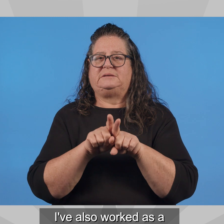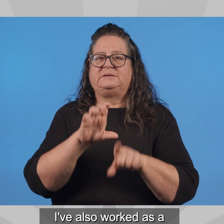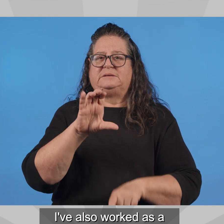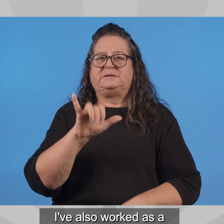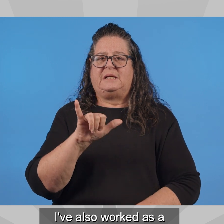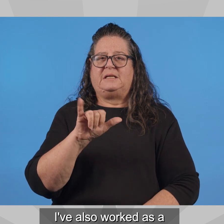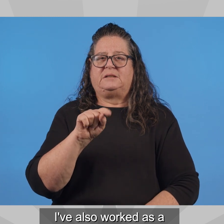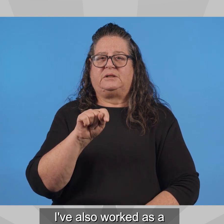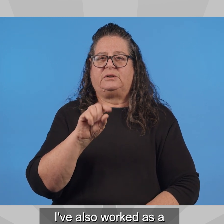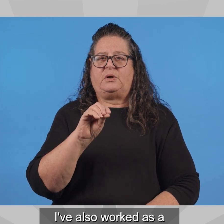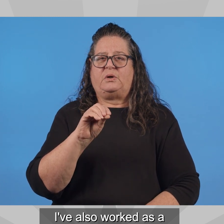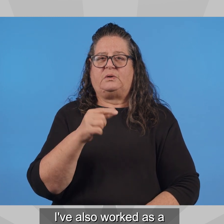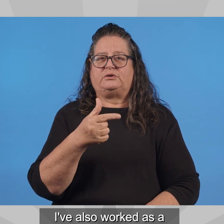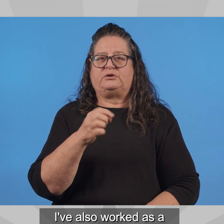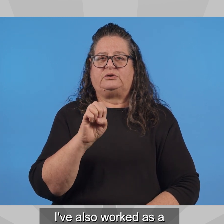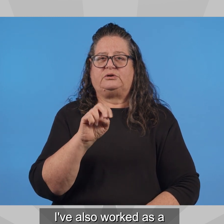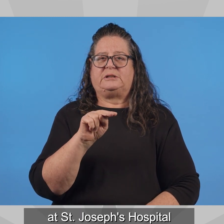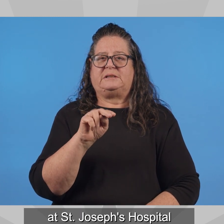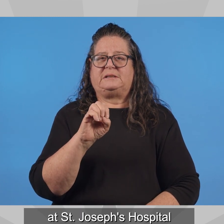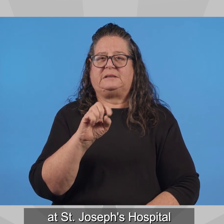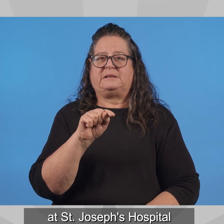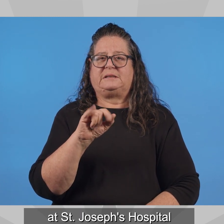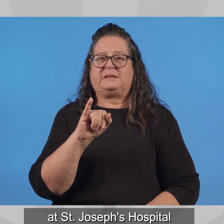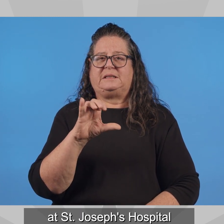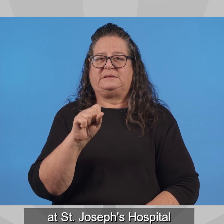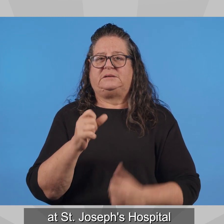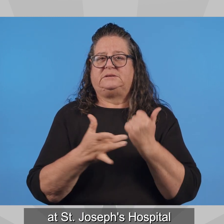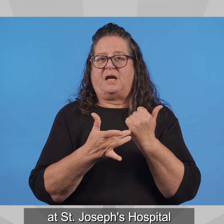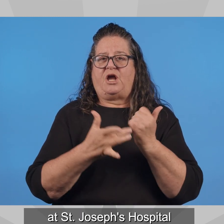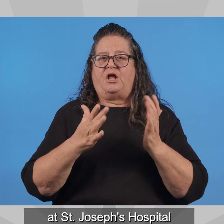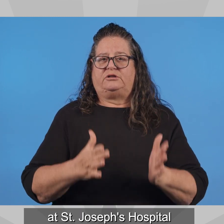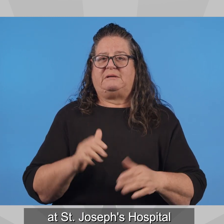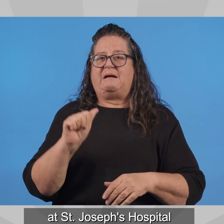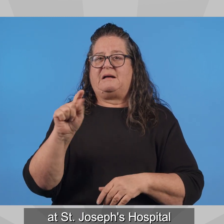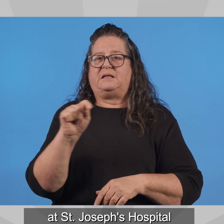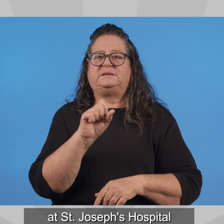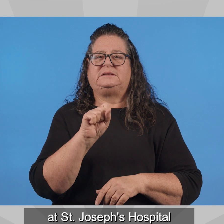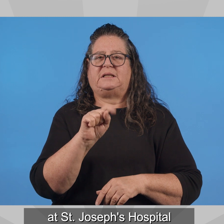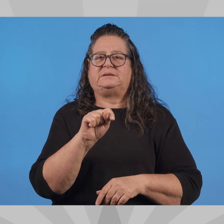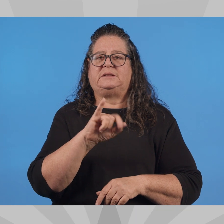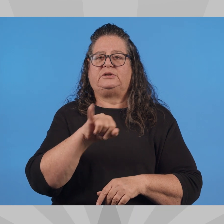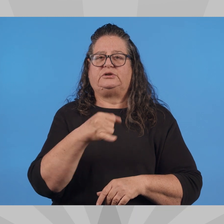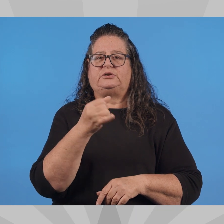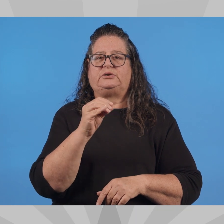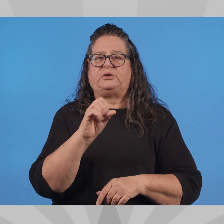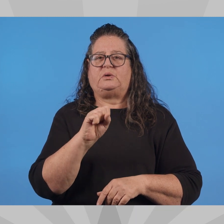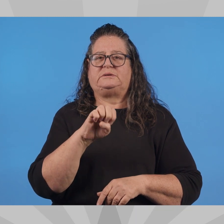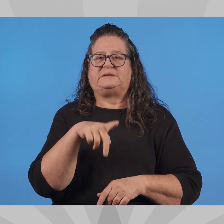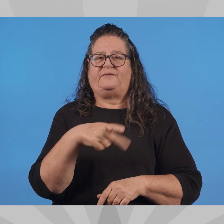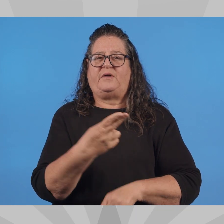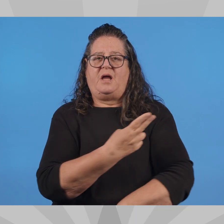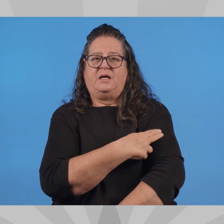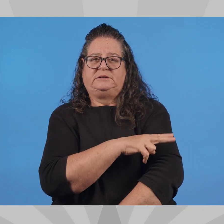I've also worked as a cytogenetics technologist at St. Joseph's Hospital Molecular Medicine Laboratory.